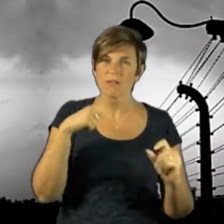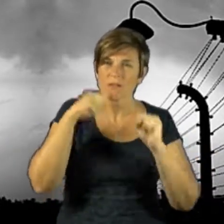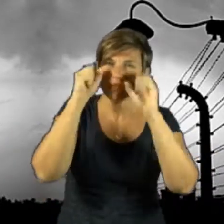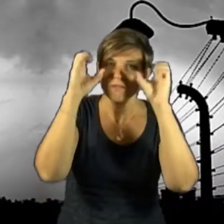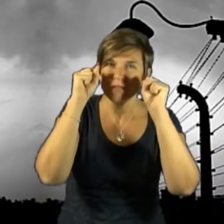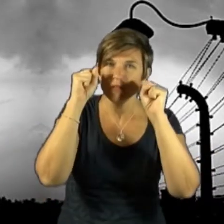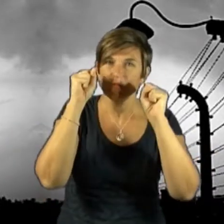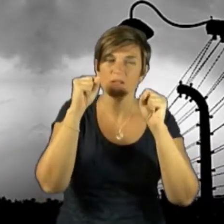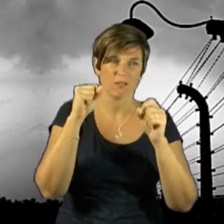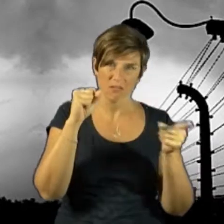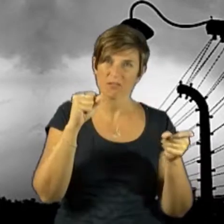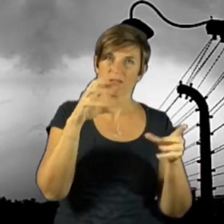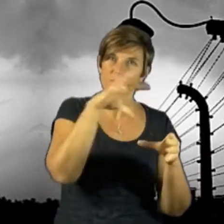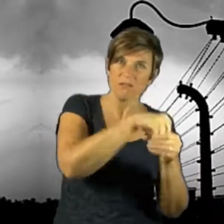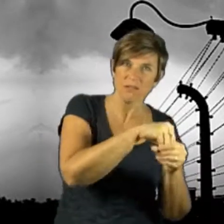That's really amazing.